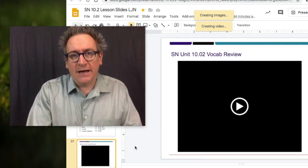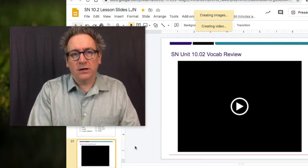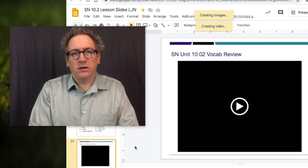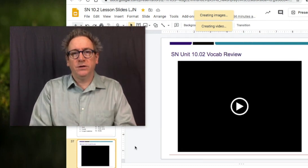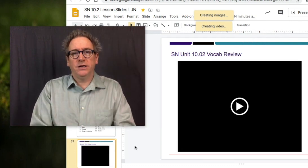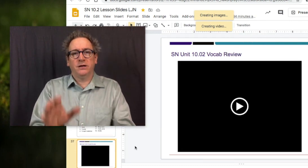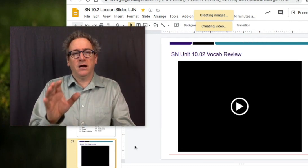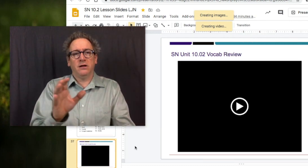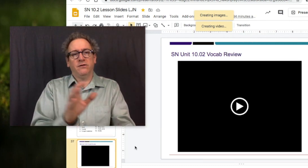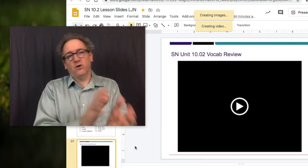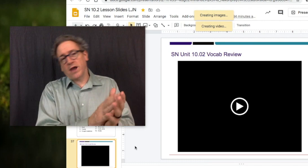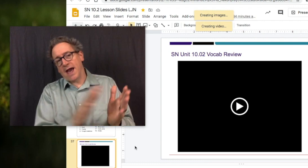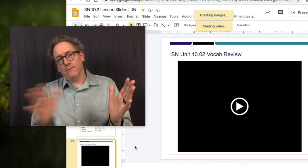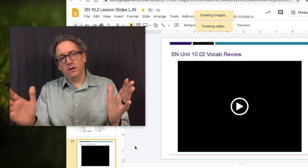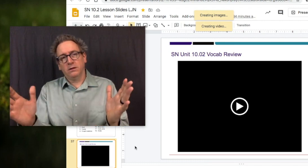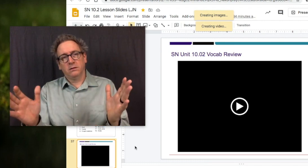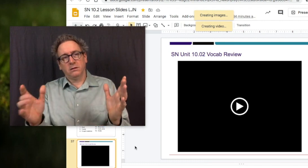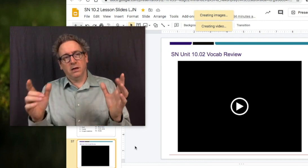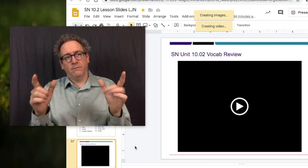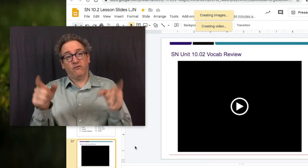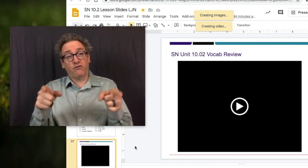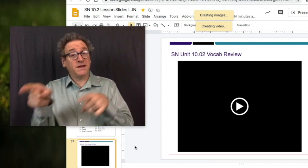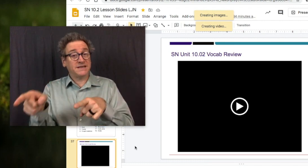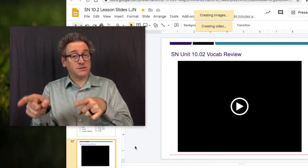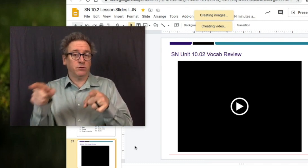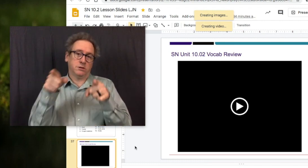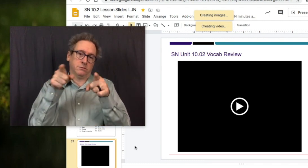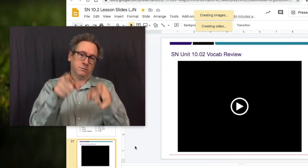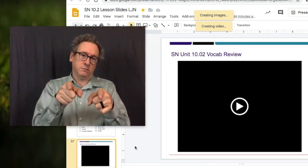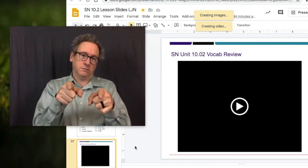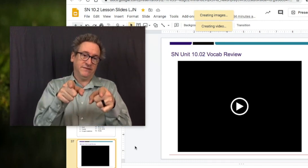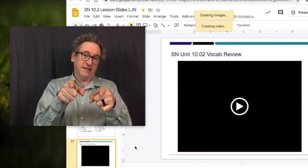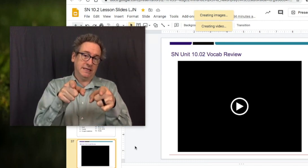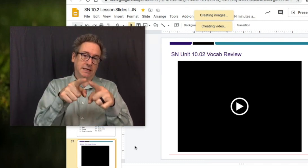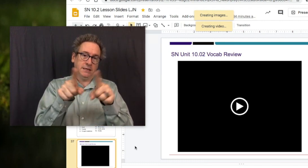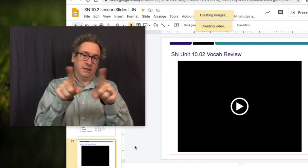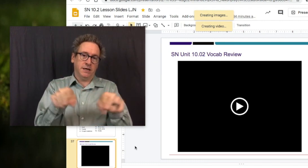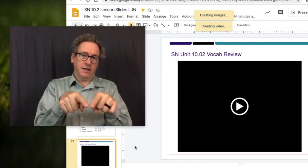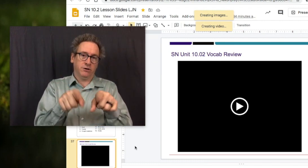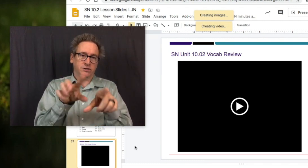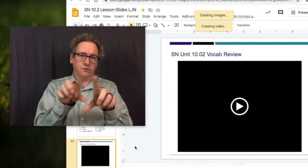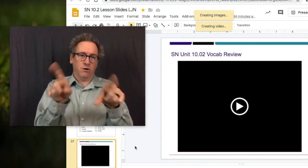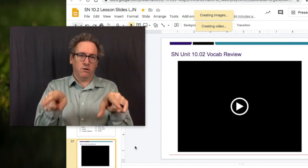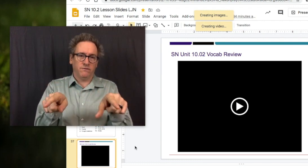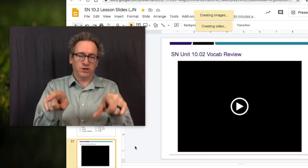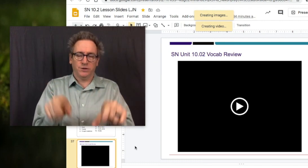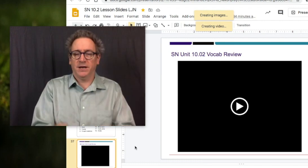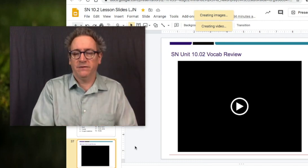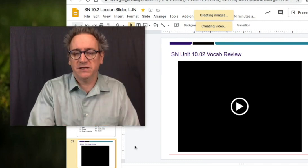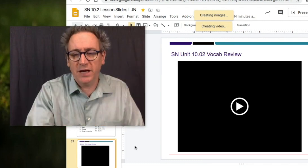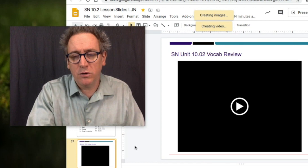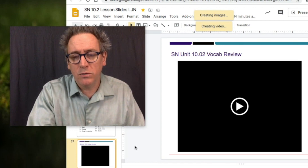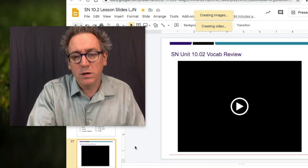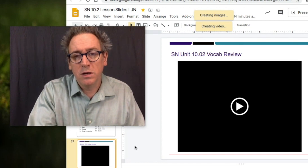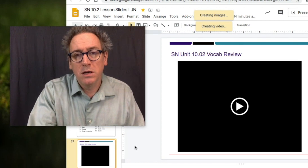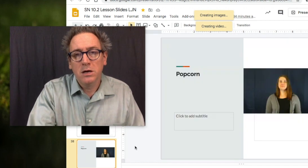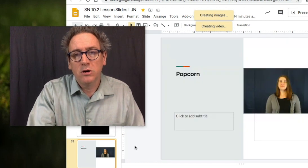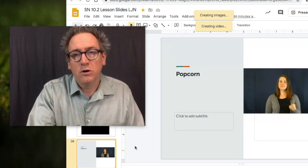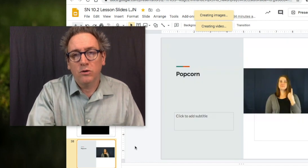And then I included the vocab from the textbook DVD here, so all of those should be on this